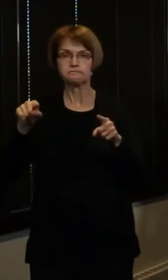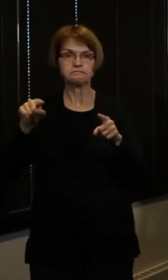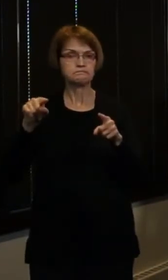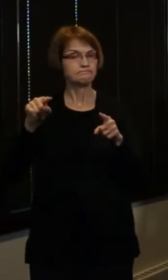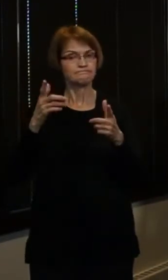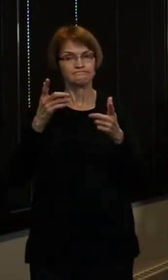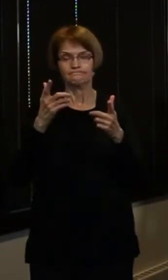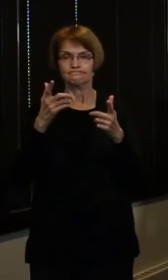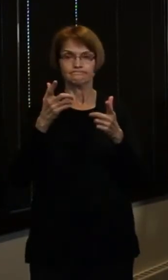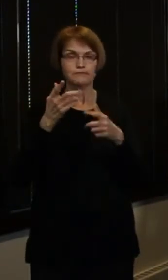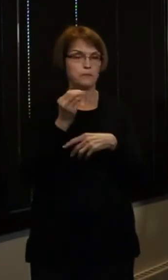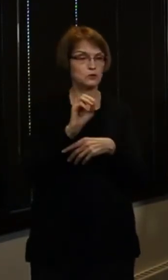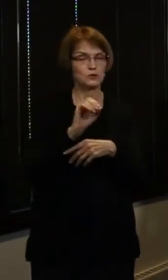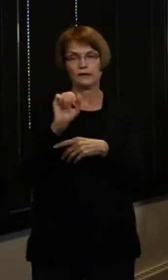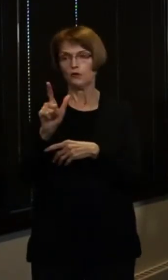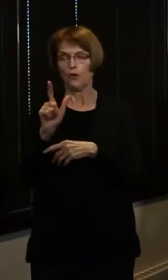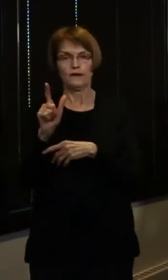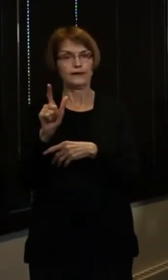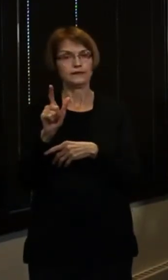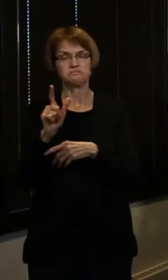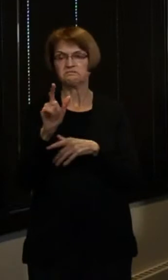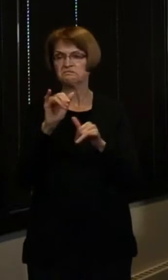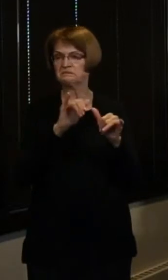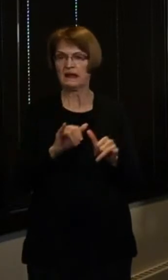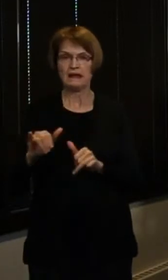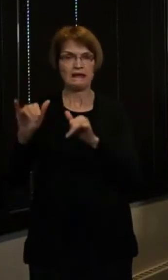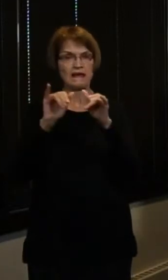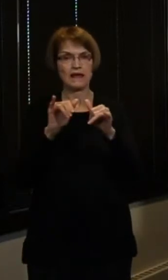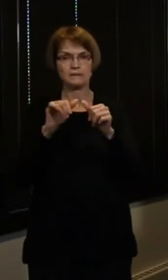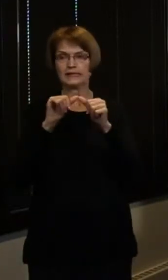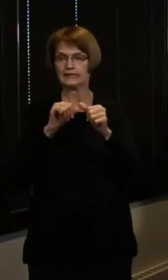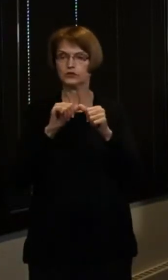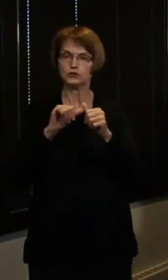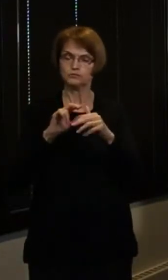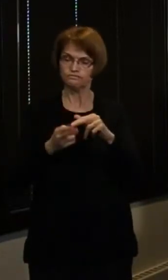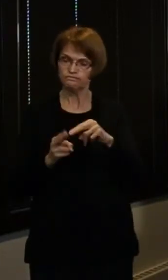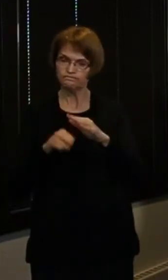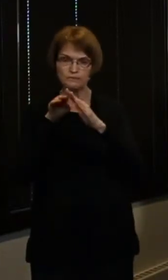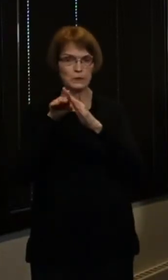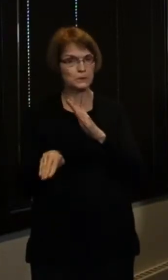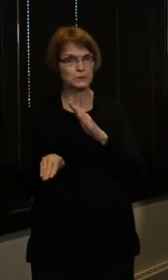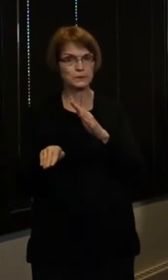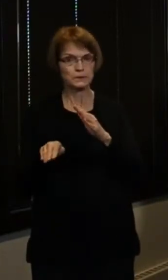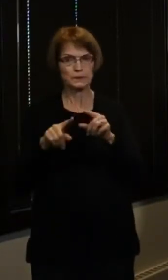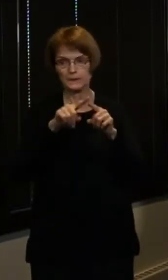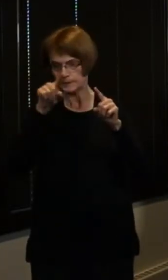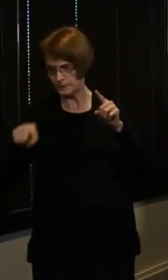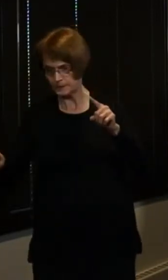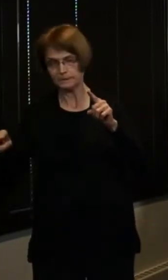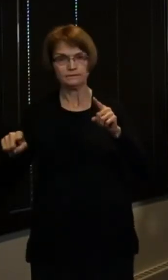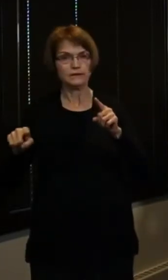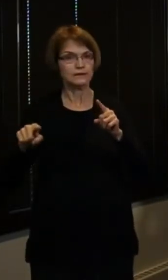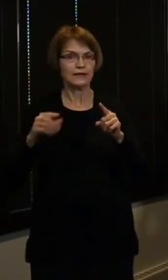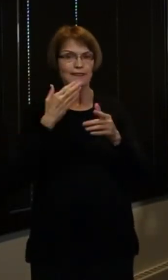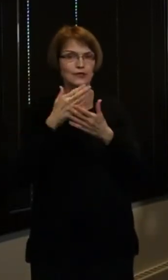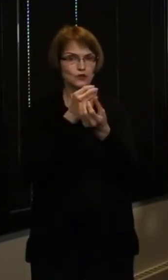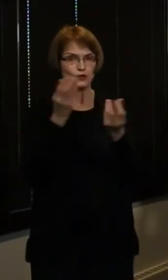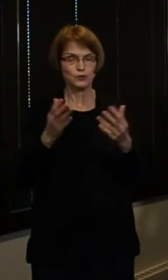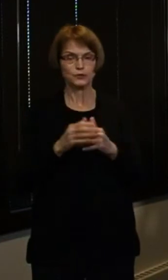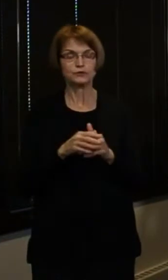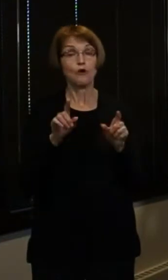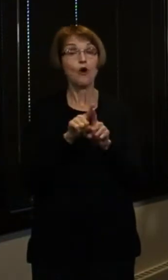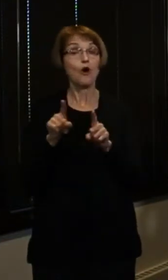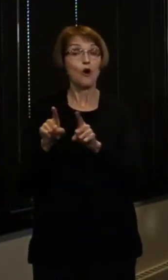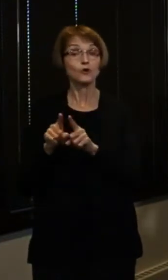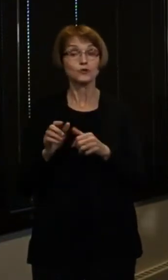either on the Missouri side or on the Illinois side. So continued good news across our metropolitan area. And the same could be